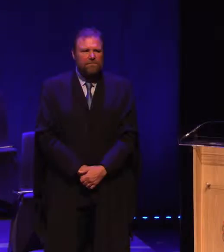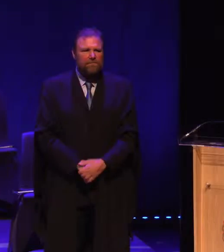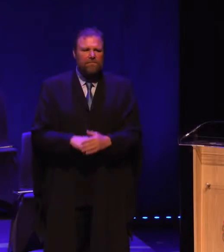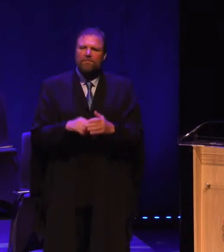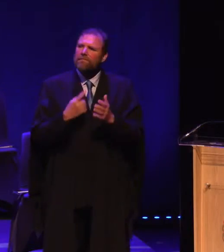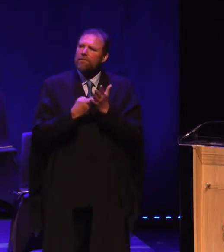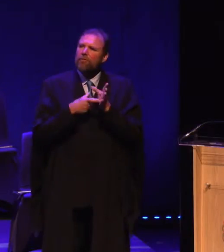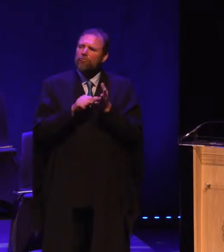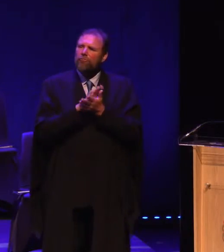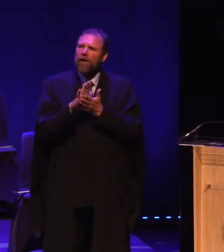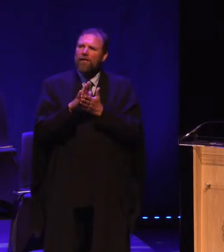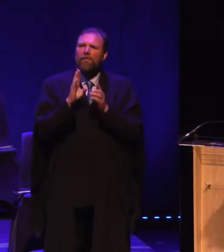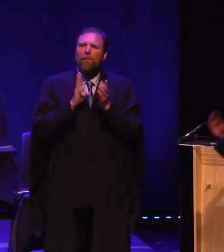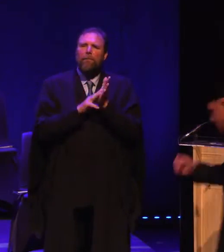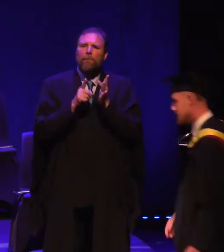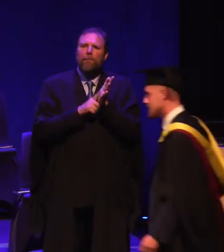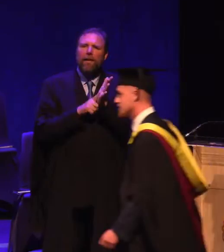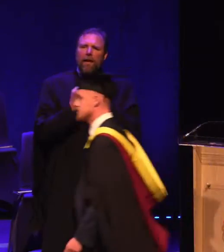Ralph Miller.